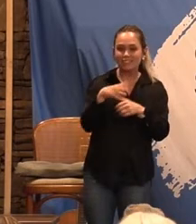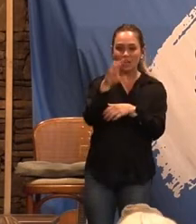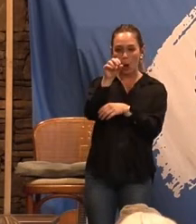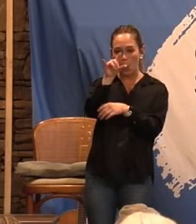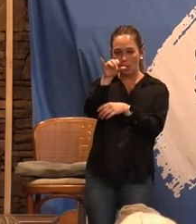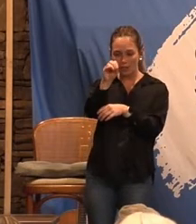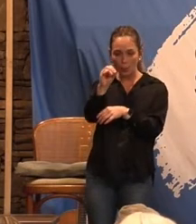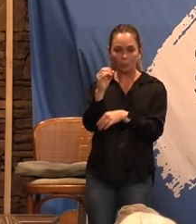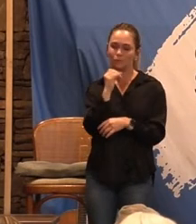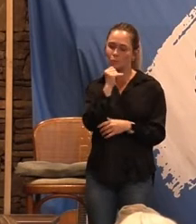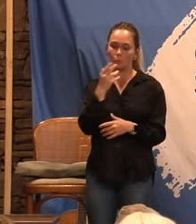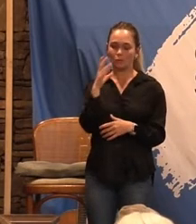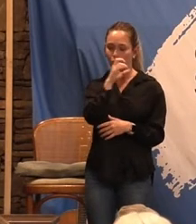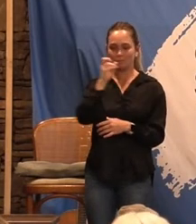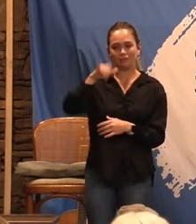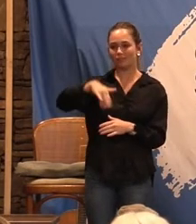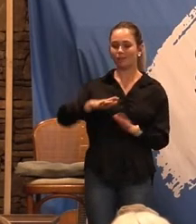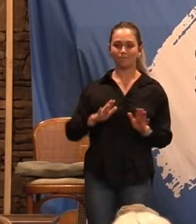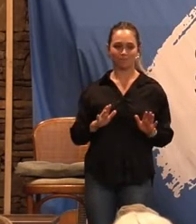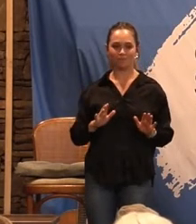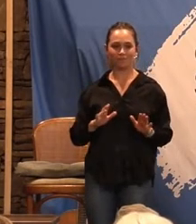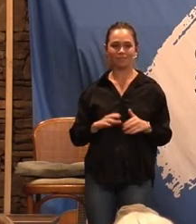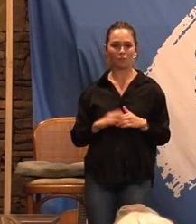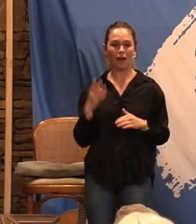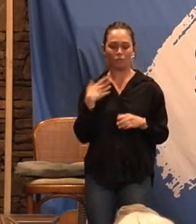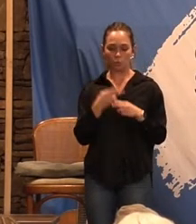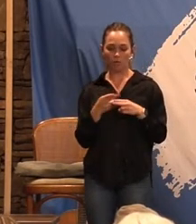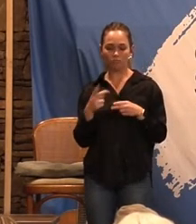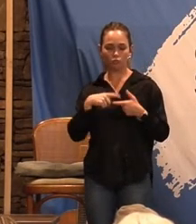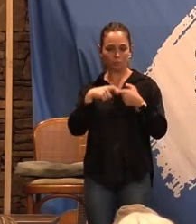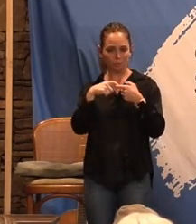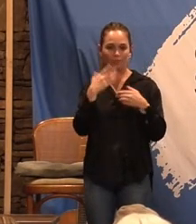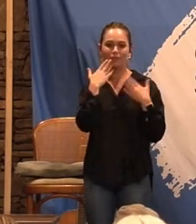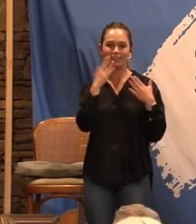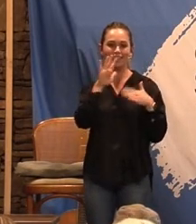coming up, so you don't want to miss that right after our break. Thank you all for being here.